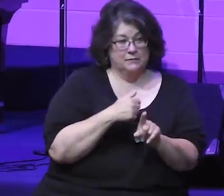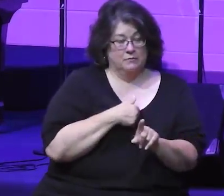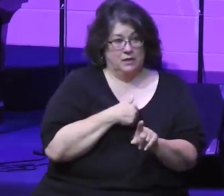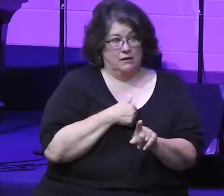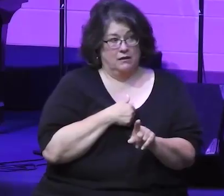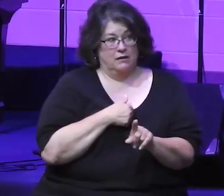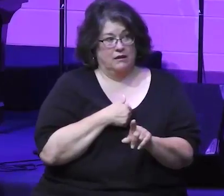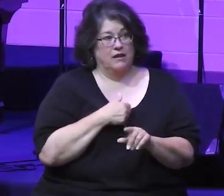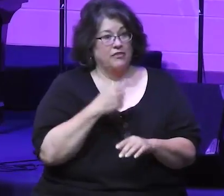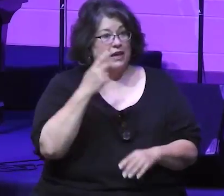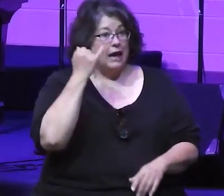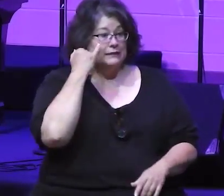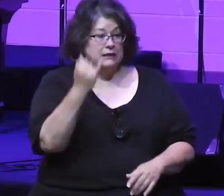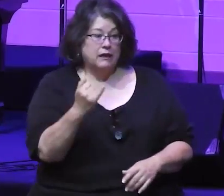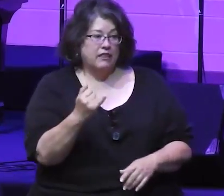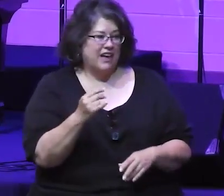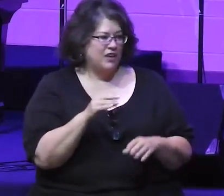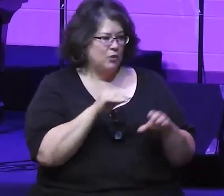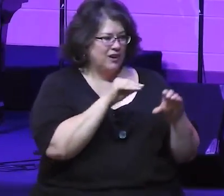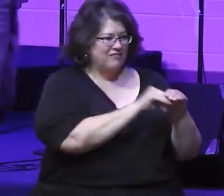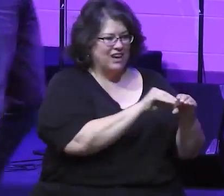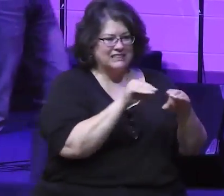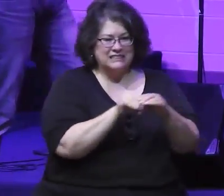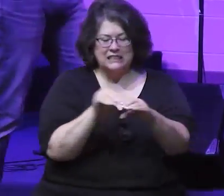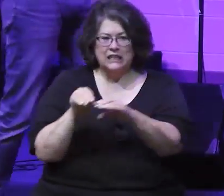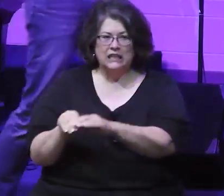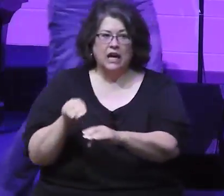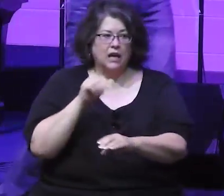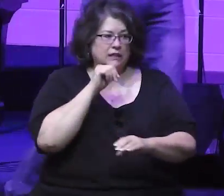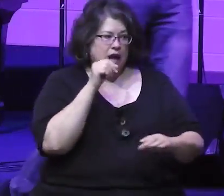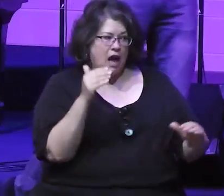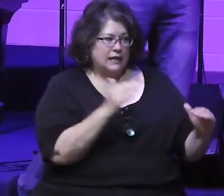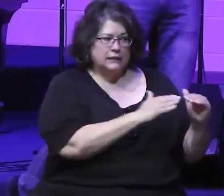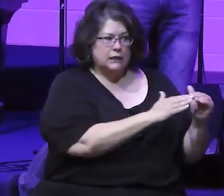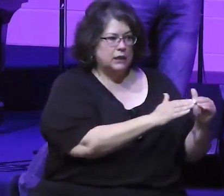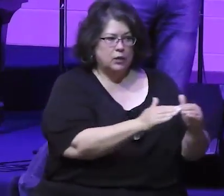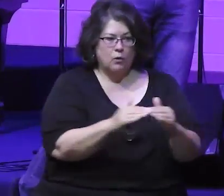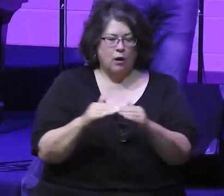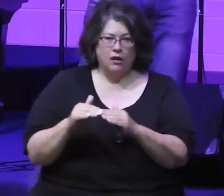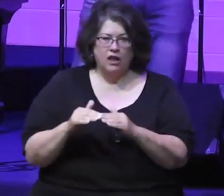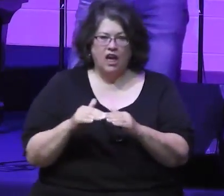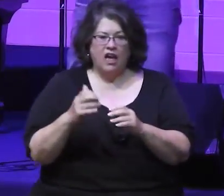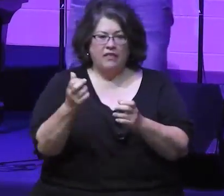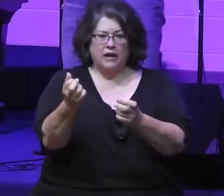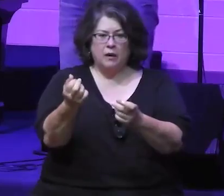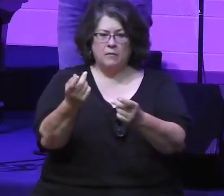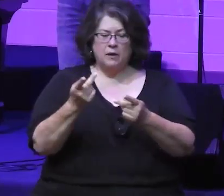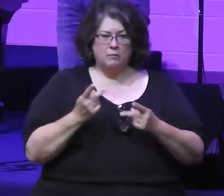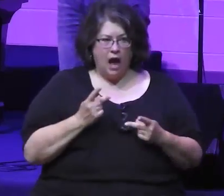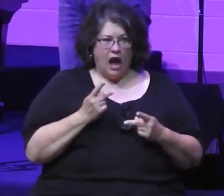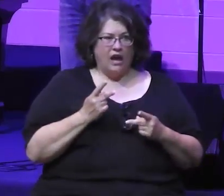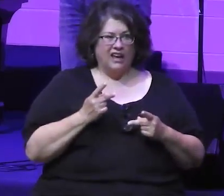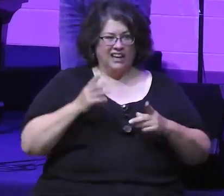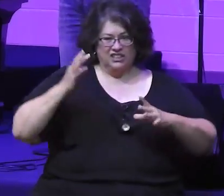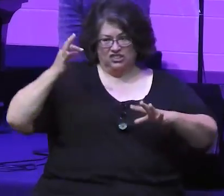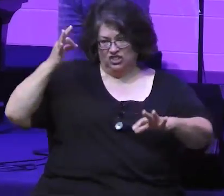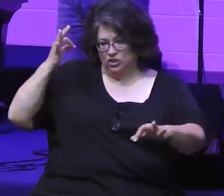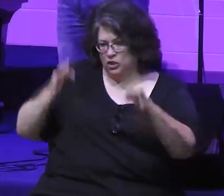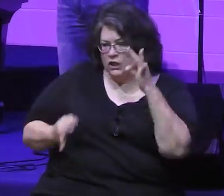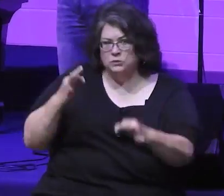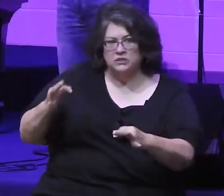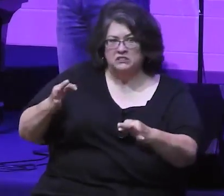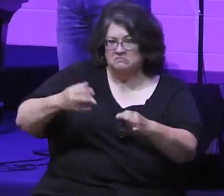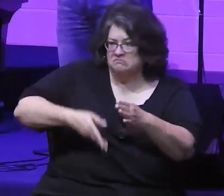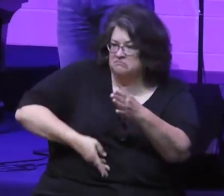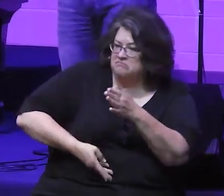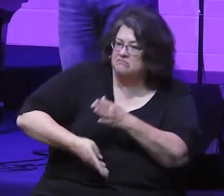not equally and expecting a return and then coming back and passing judgment with a real judgment,